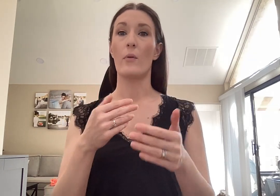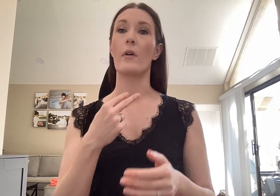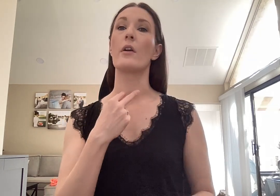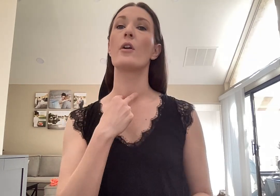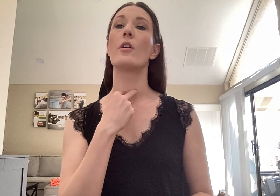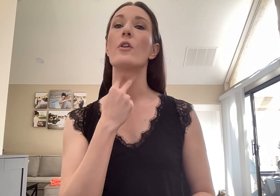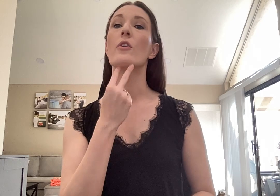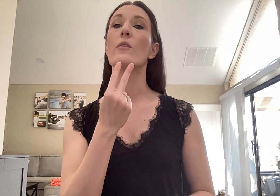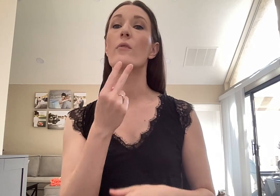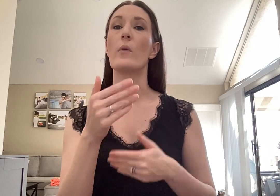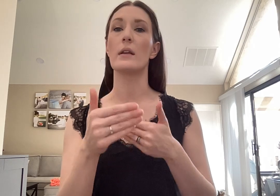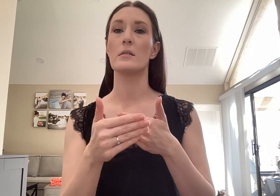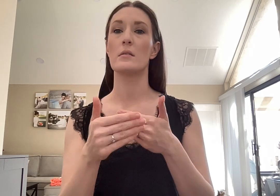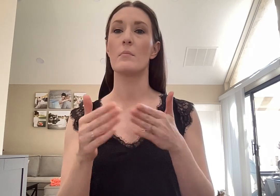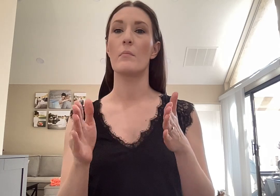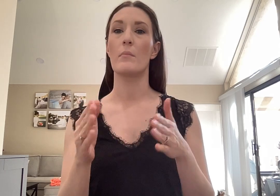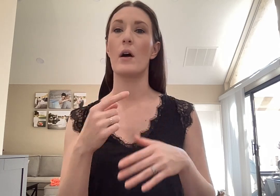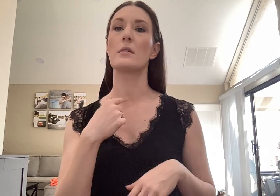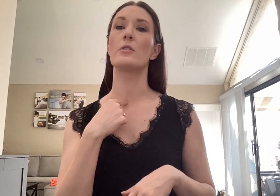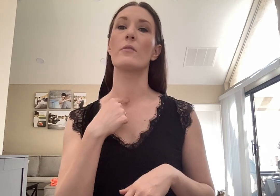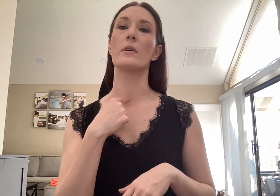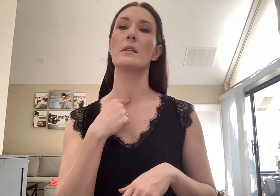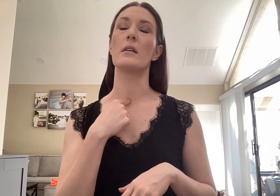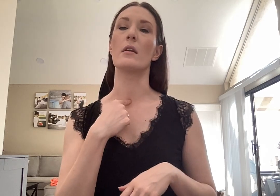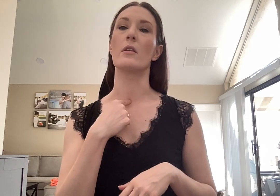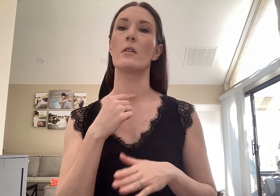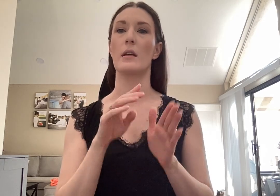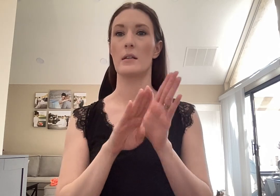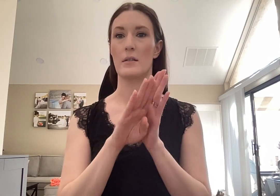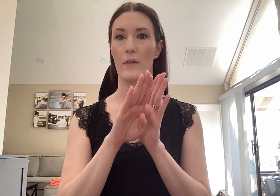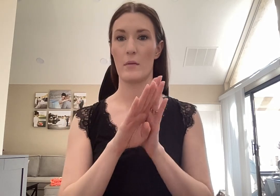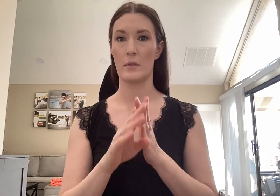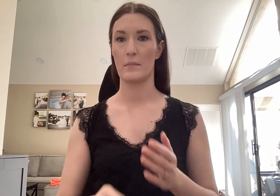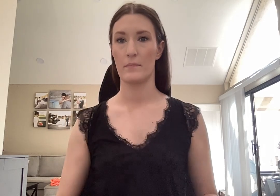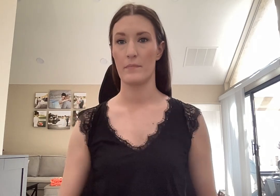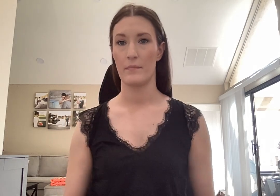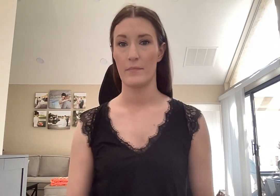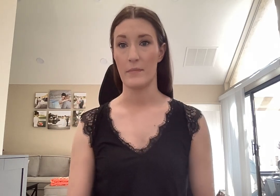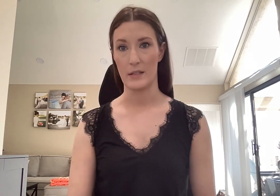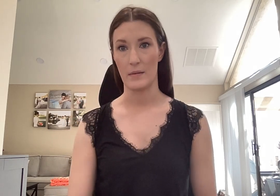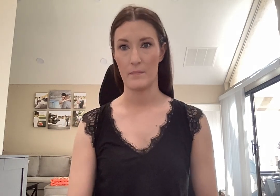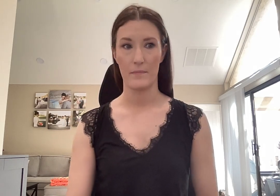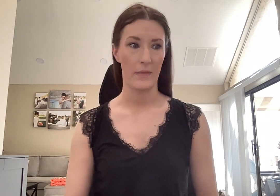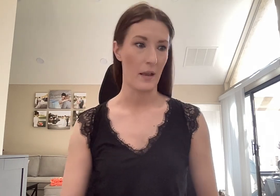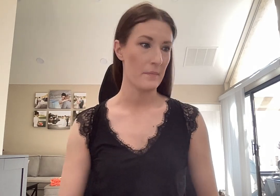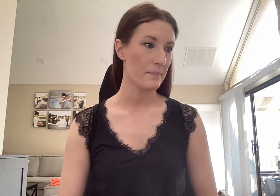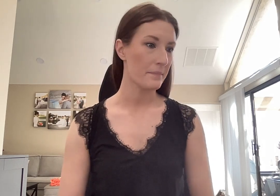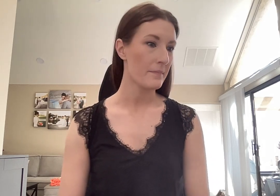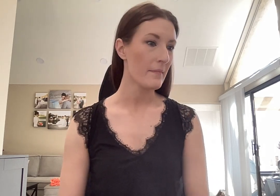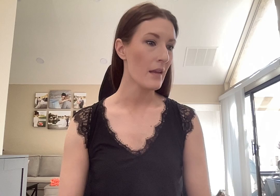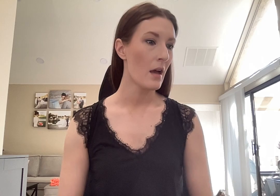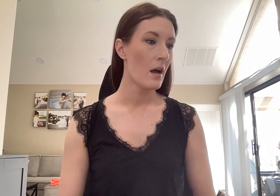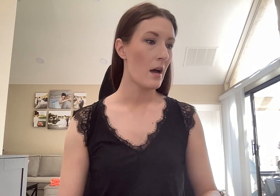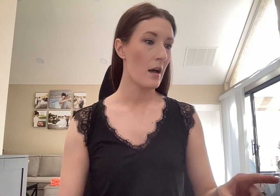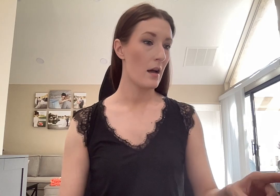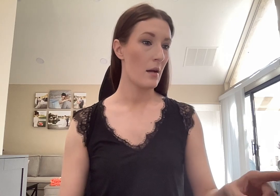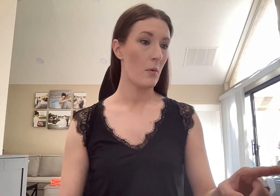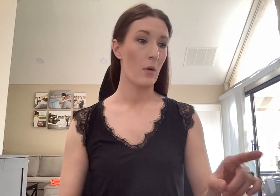before your voice box, your voice in here is developed. That's it. Okay. We